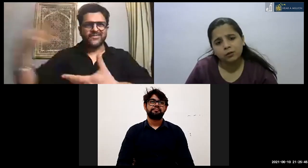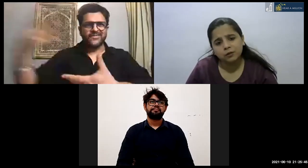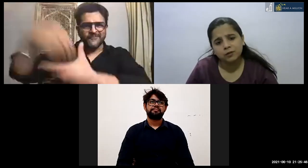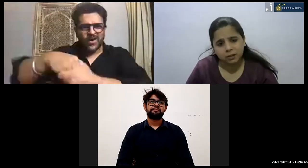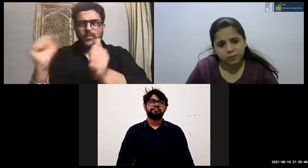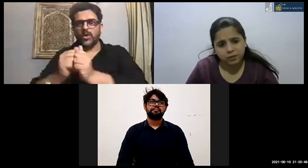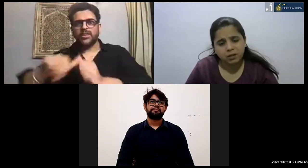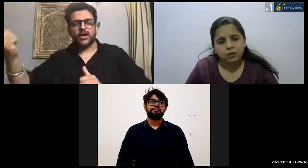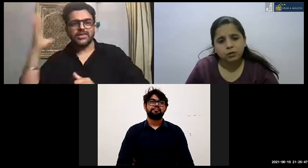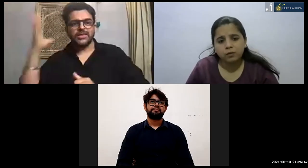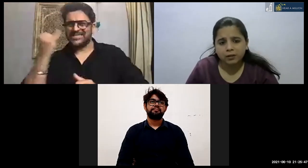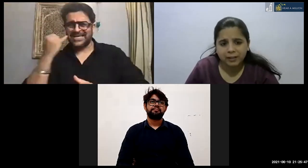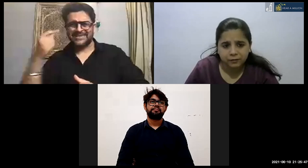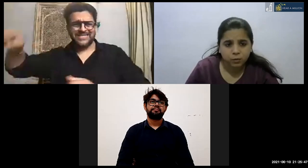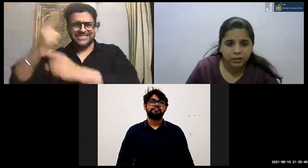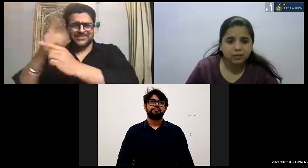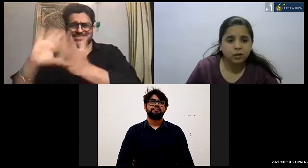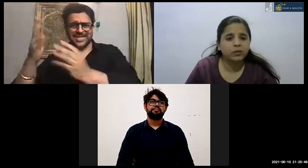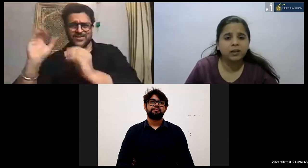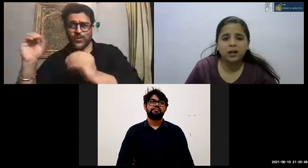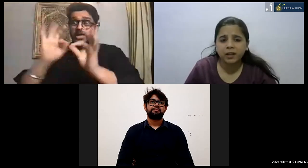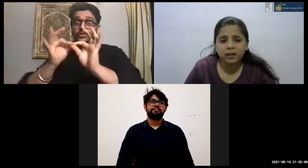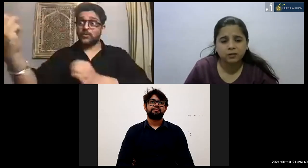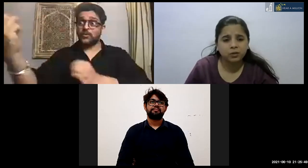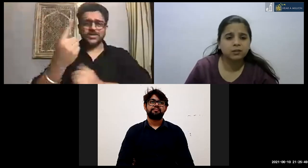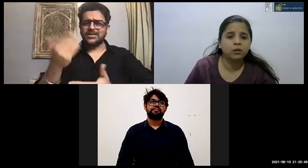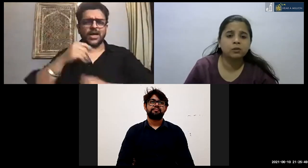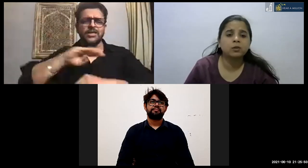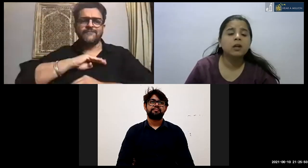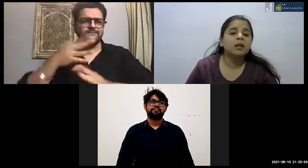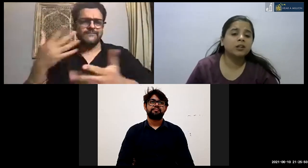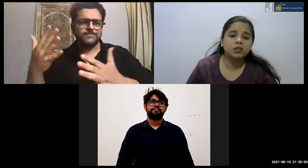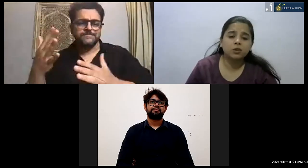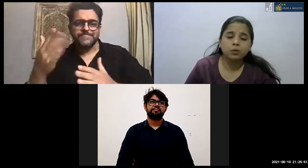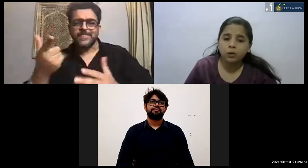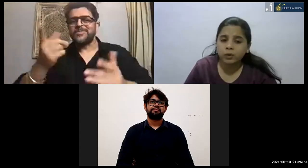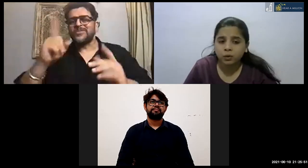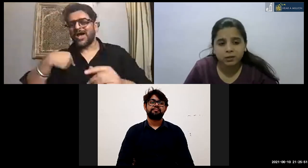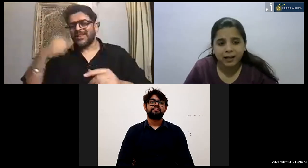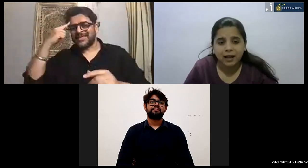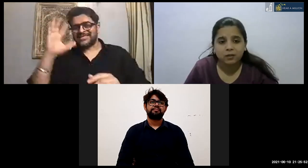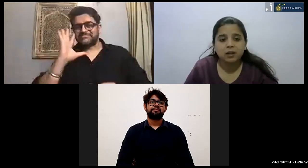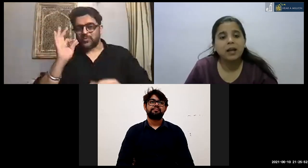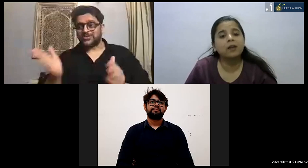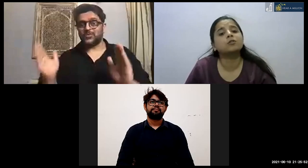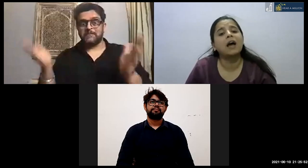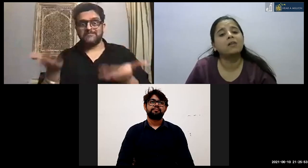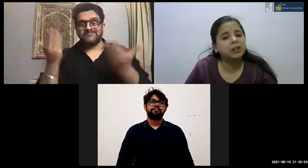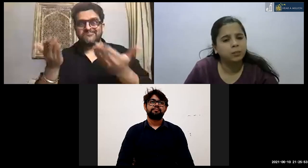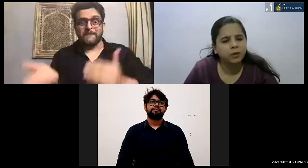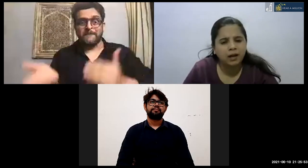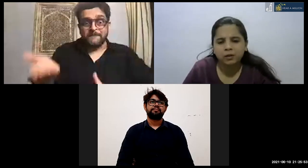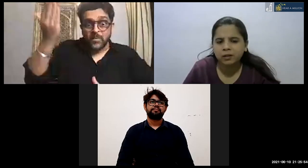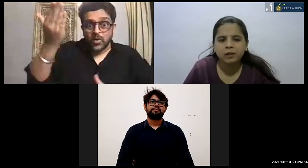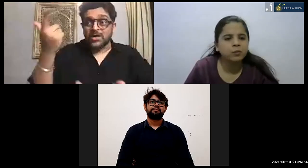in the inclusive setup? To involve the deaf students along with the other hearing students and also the teacher who don't know the sign language and also having